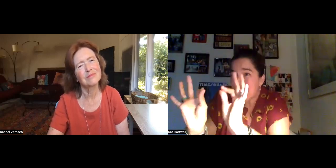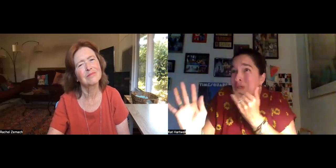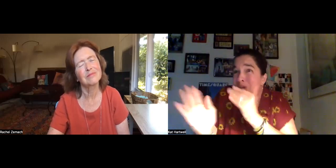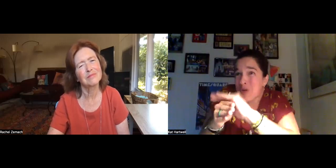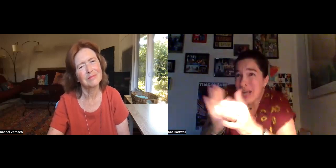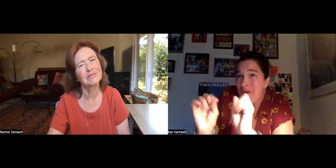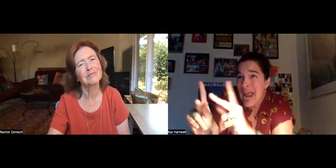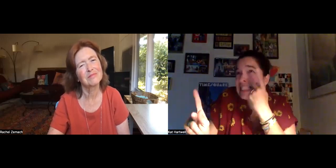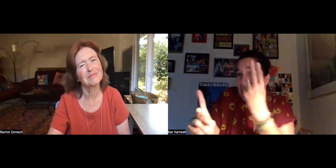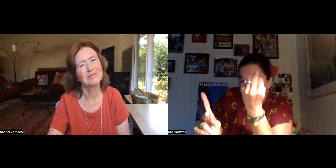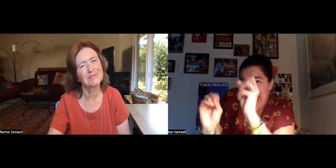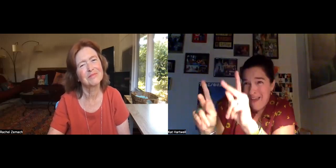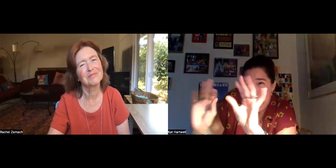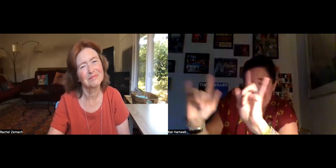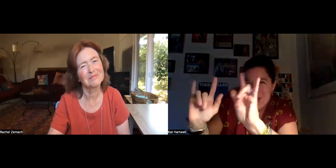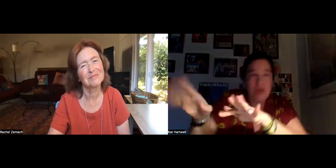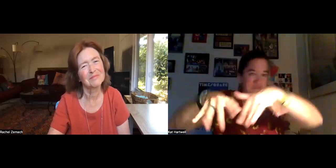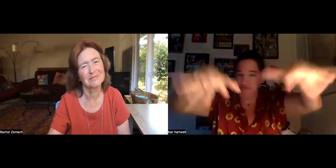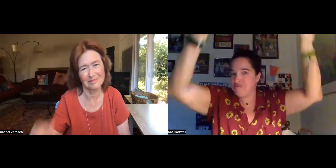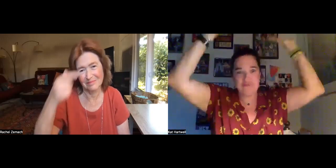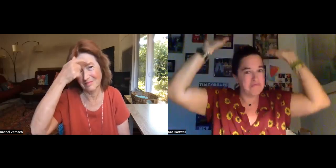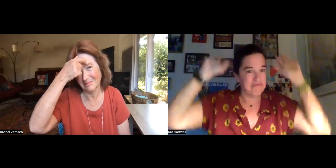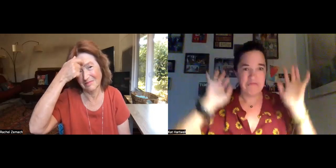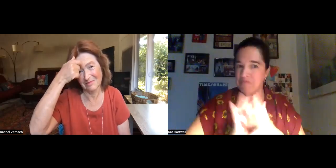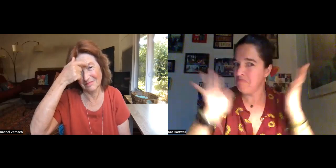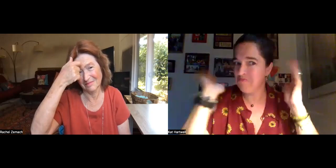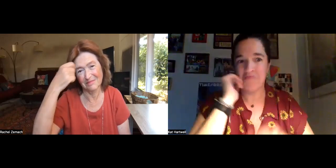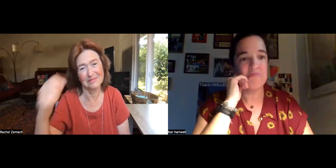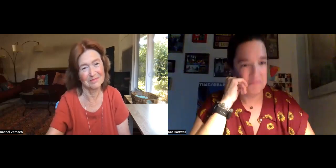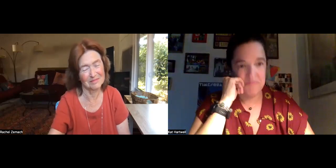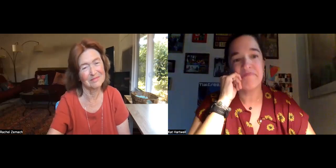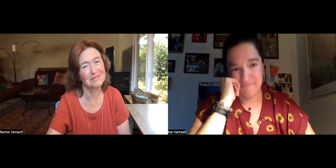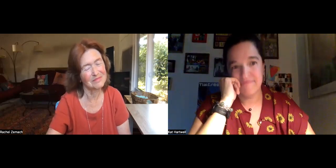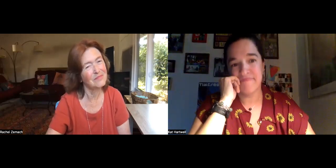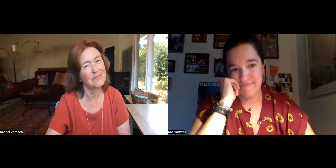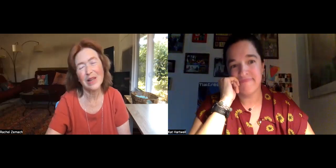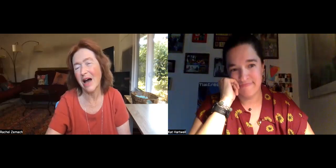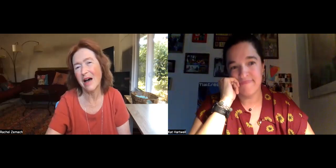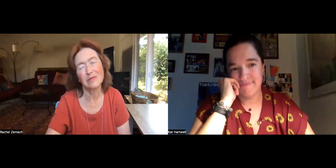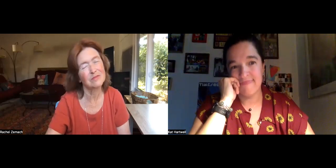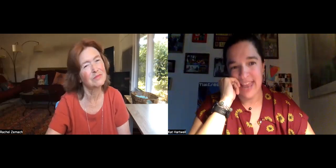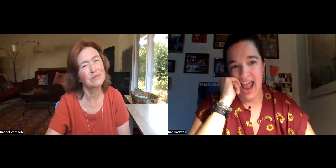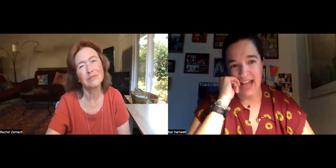we gotta take 3 months to interview. Yeah.